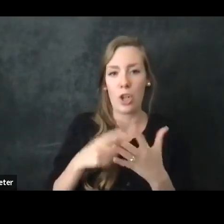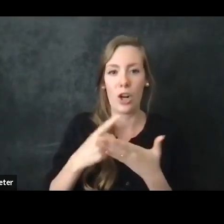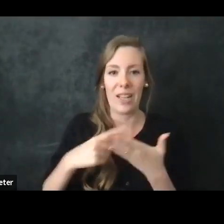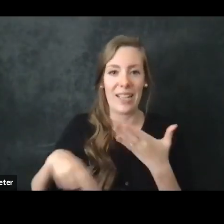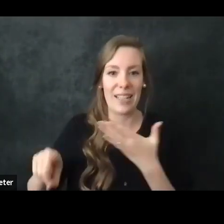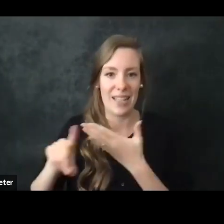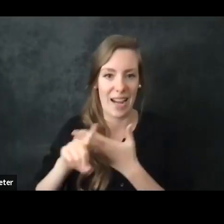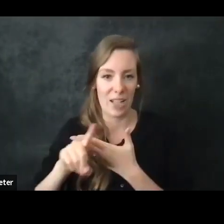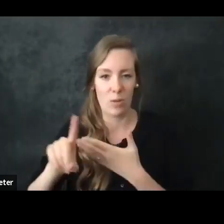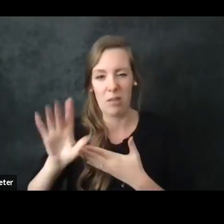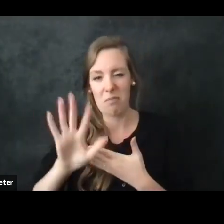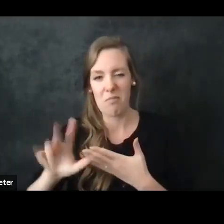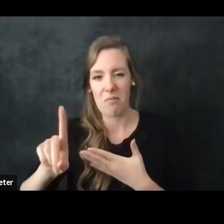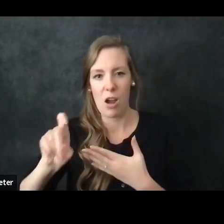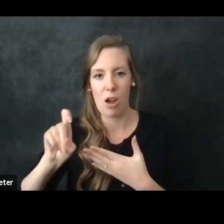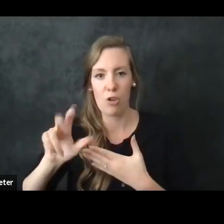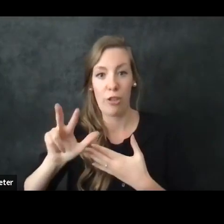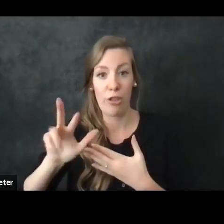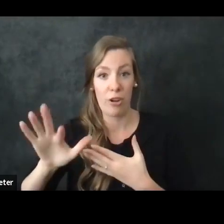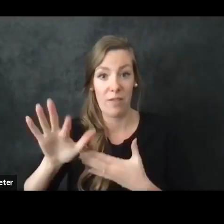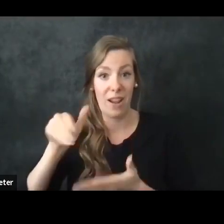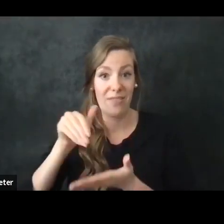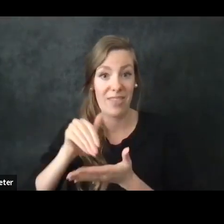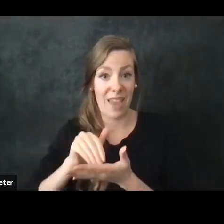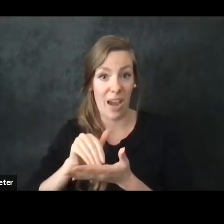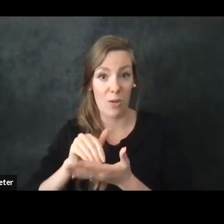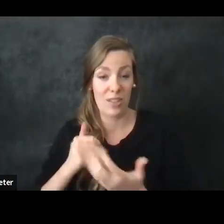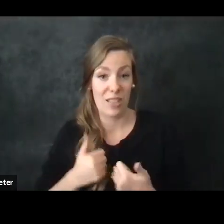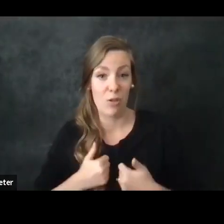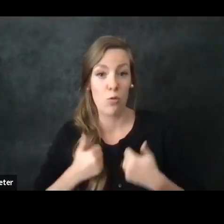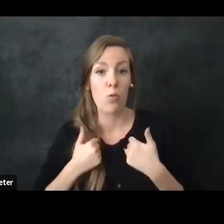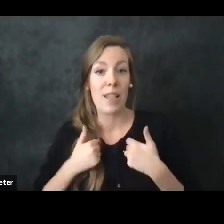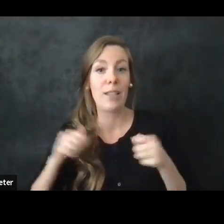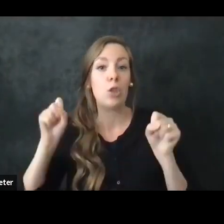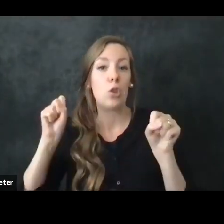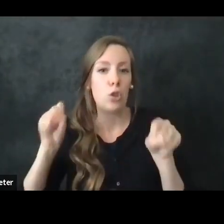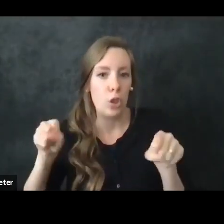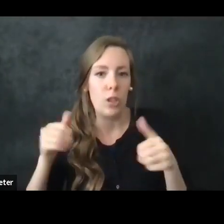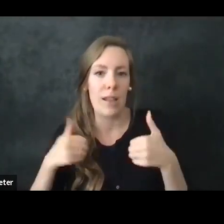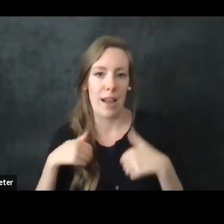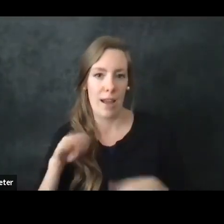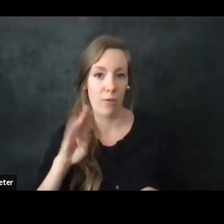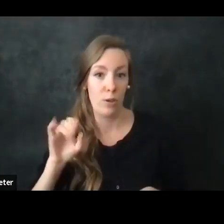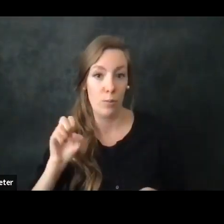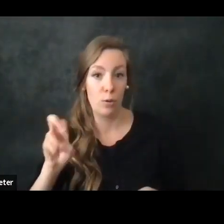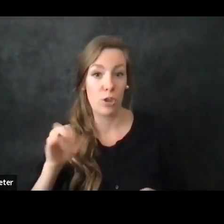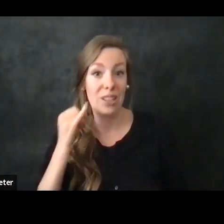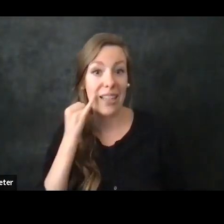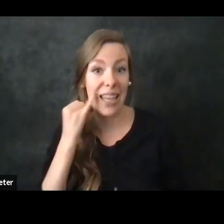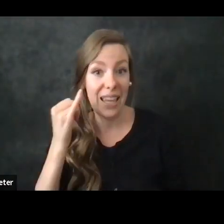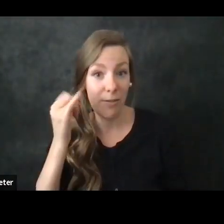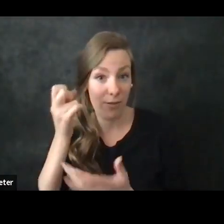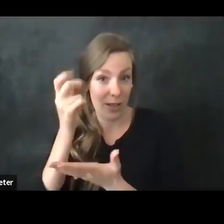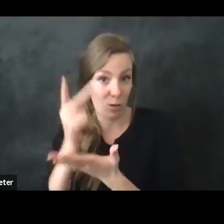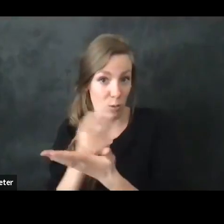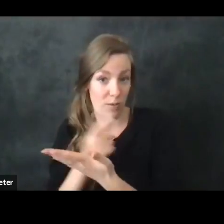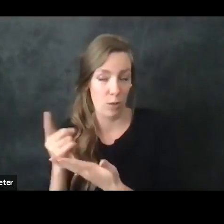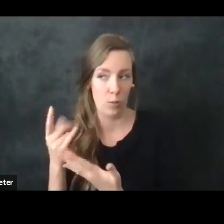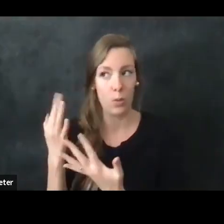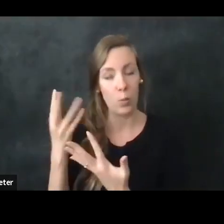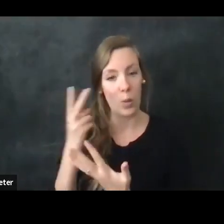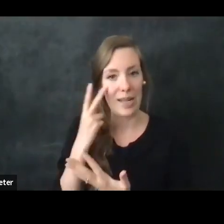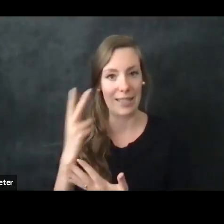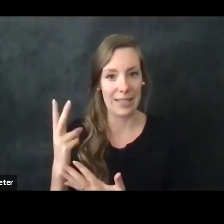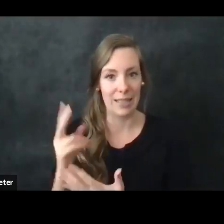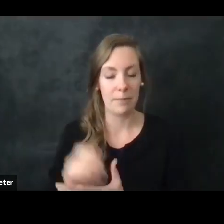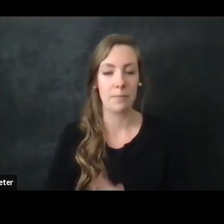about 135,000 Sonoma County residents would be eligible for boosters if they are approved this week.